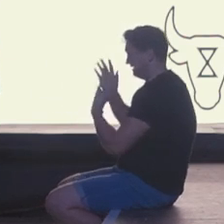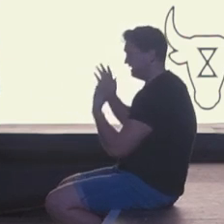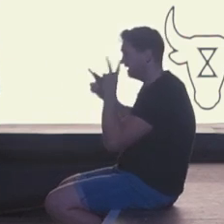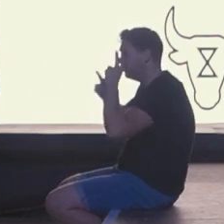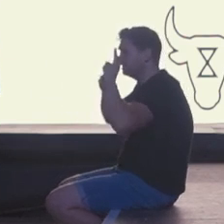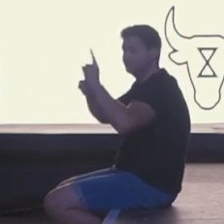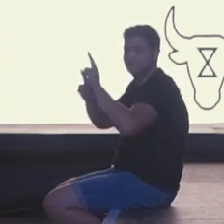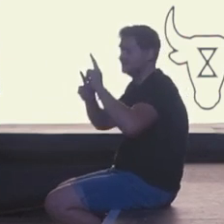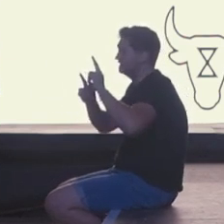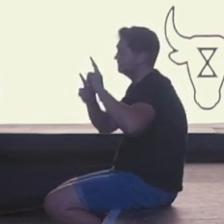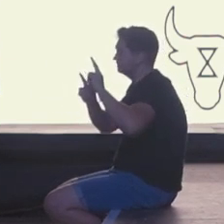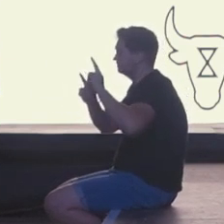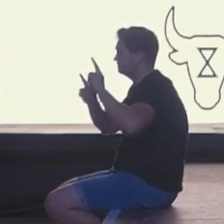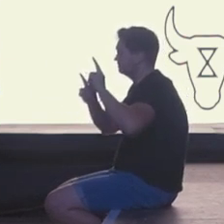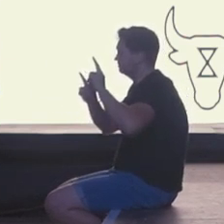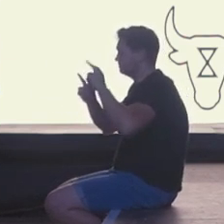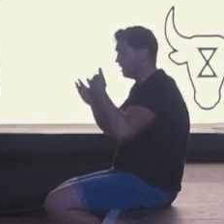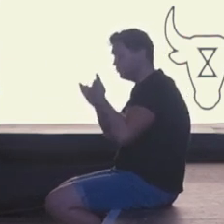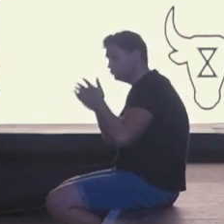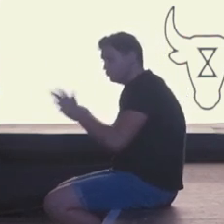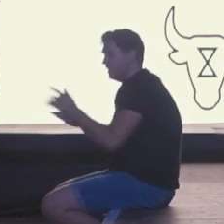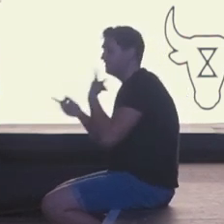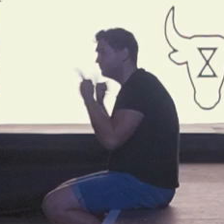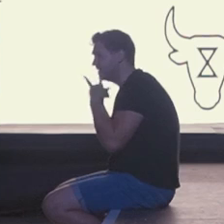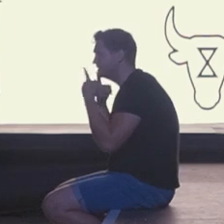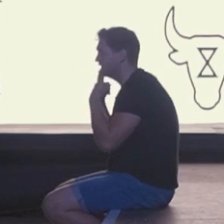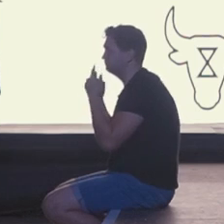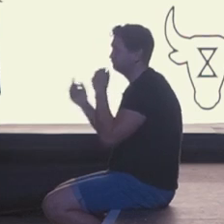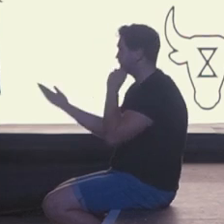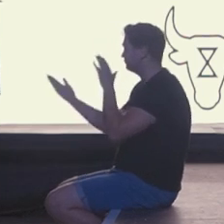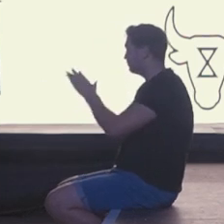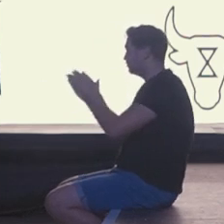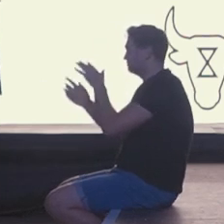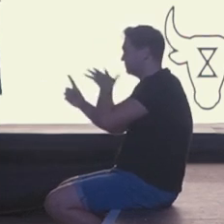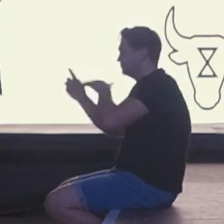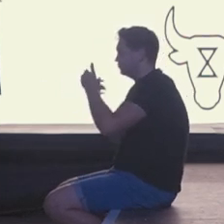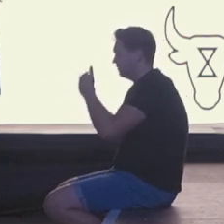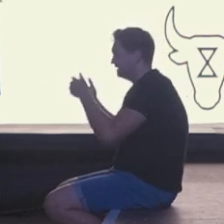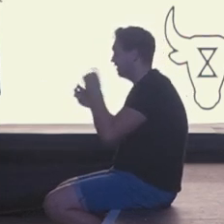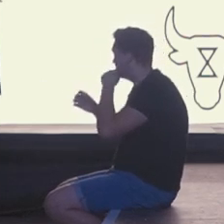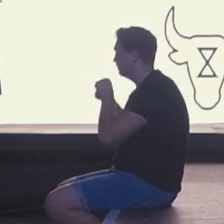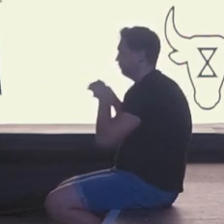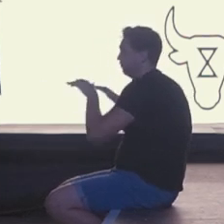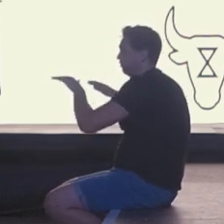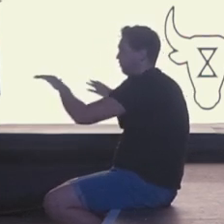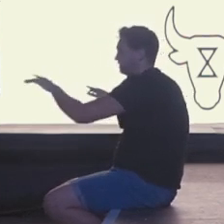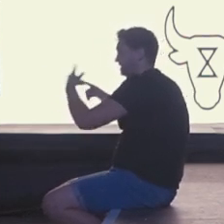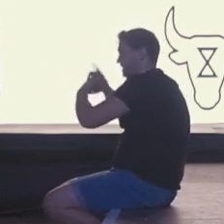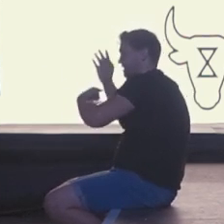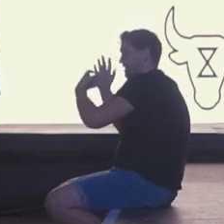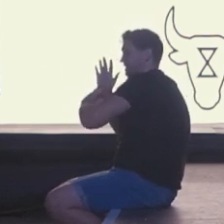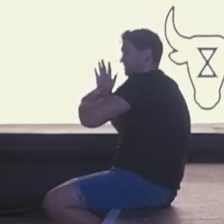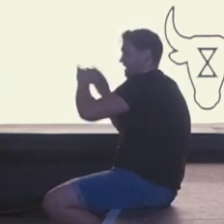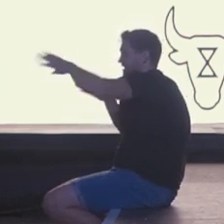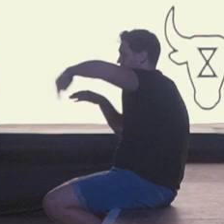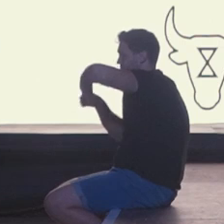side. They're now sharing loads of our content. Like, in terms of like the global reach we've got, when XR Global